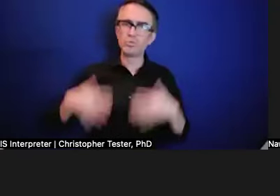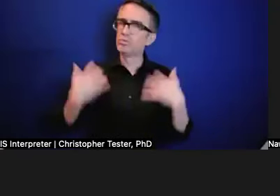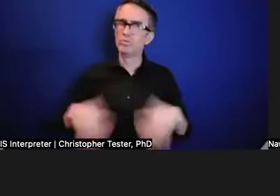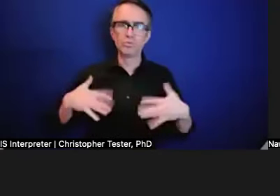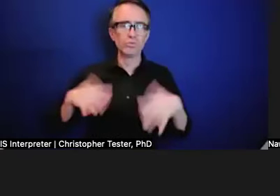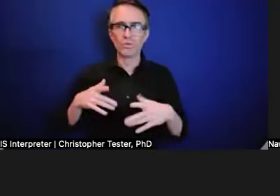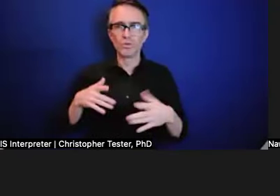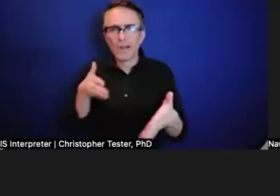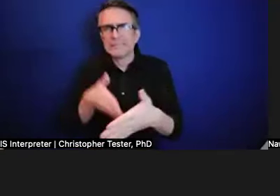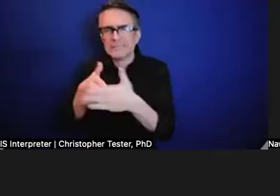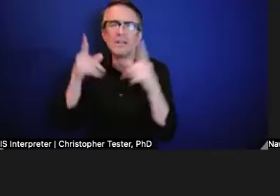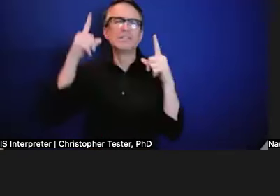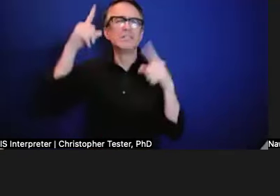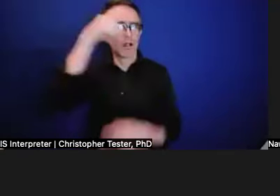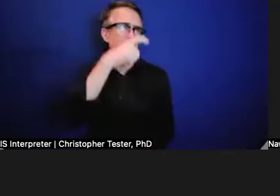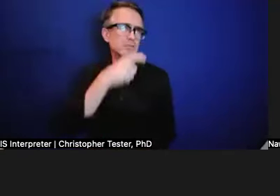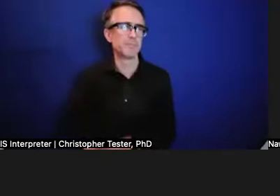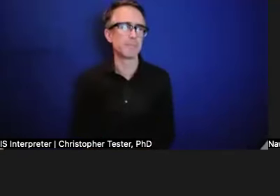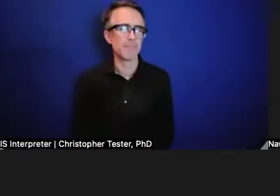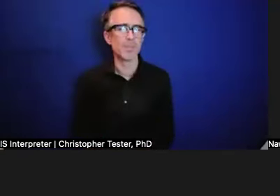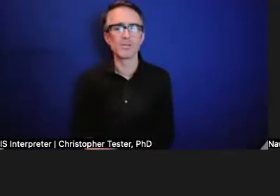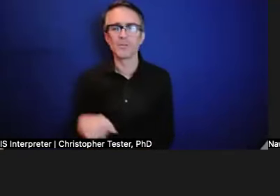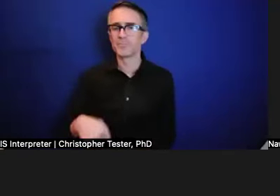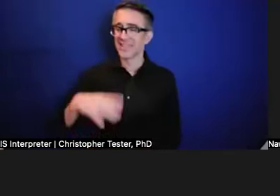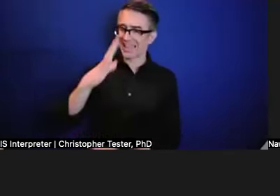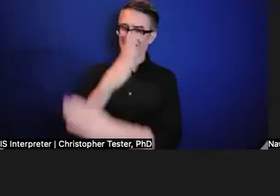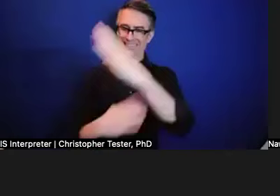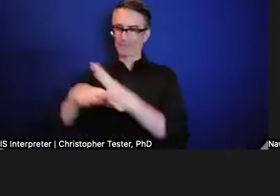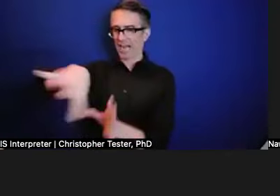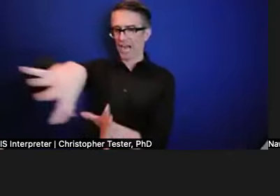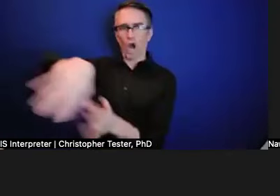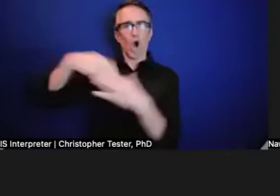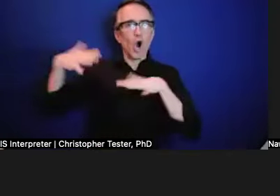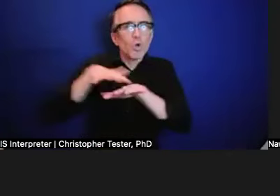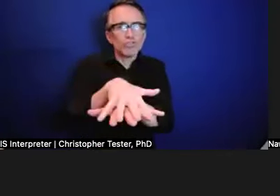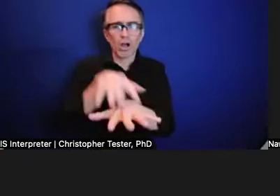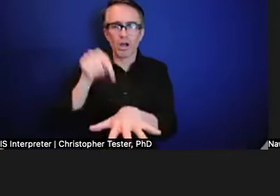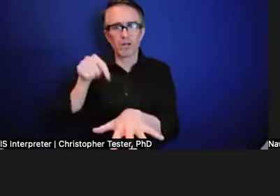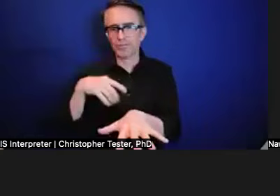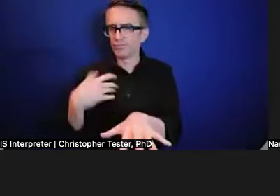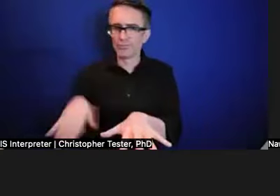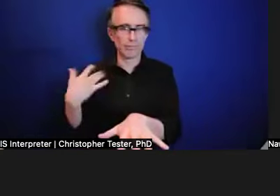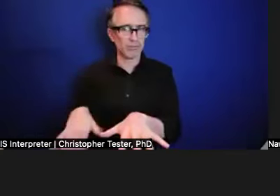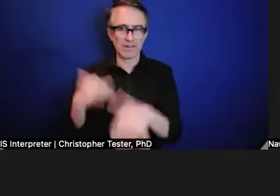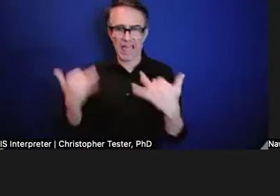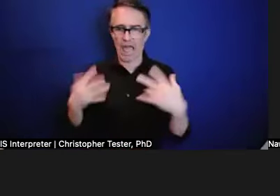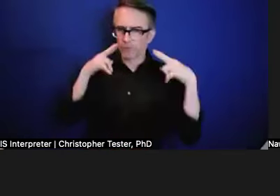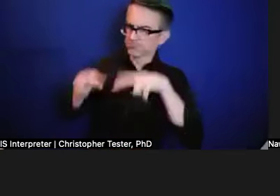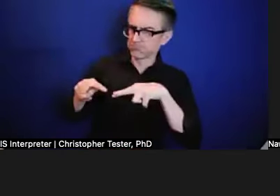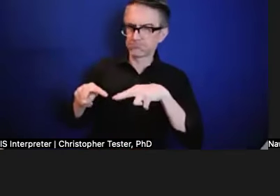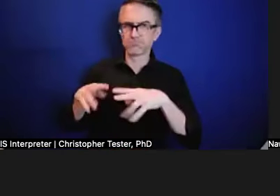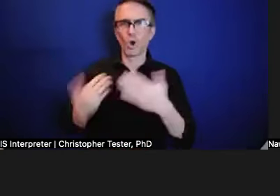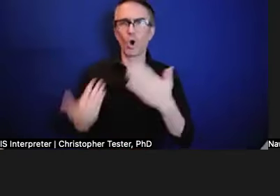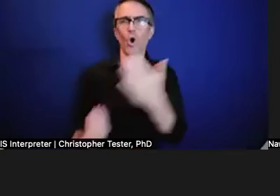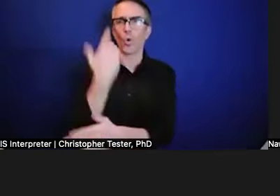The standards that guarantee equality before the law are being targeted and weakened.